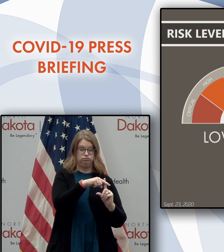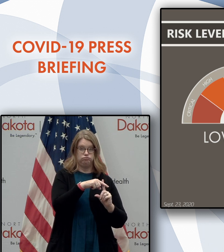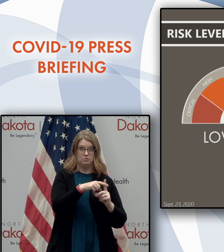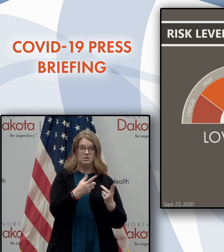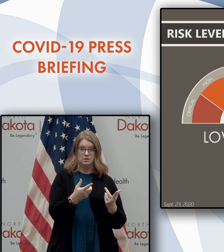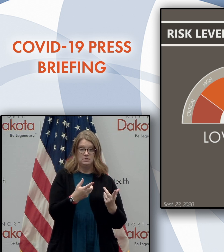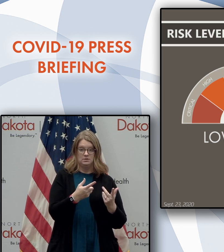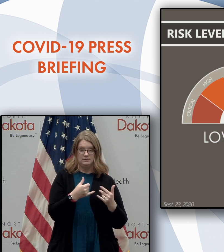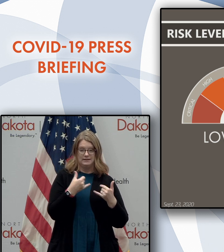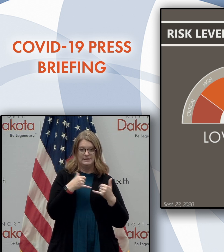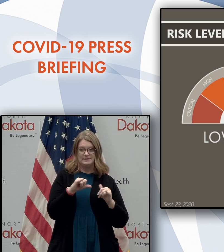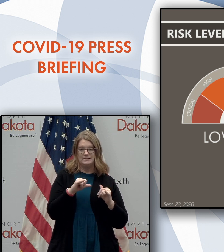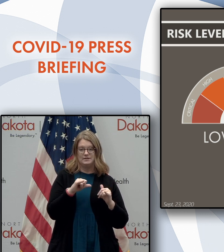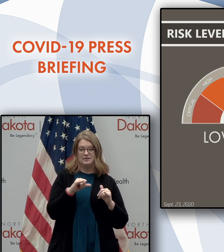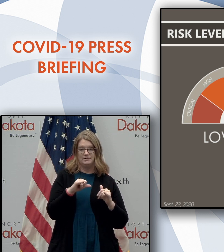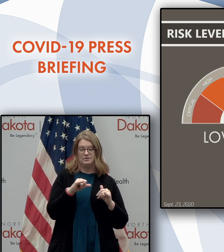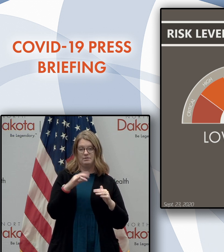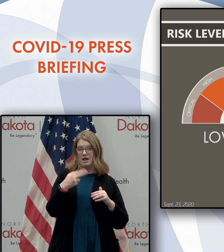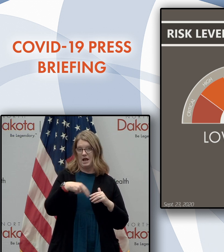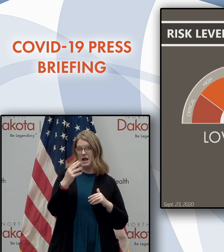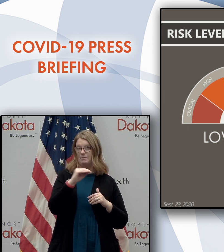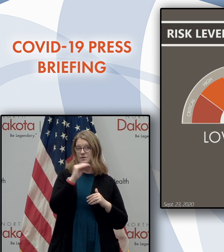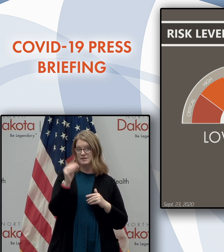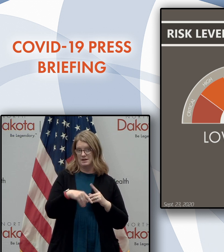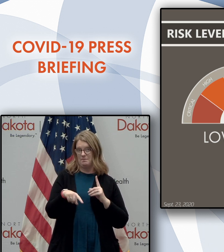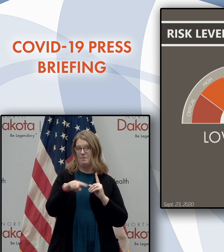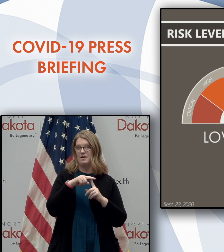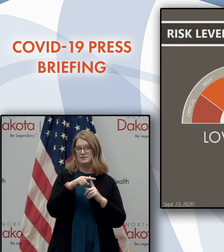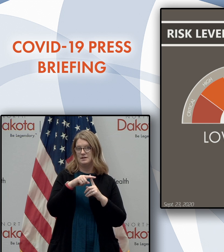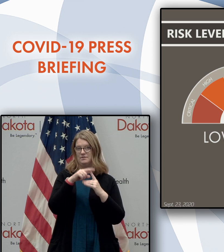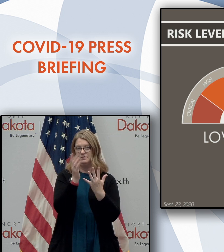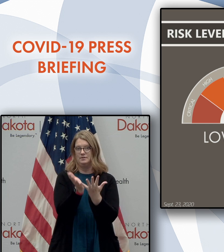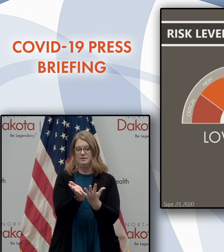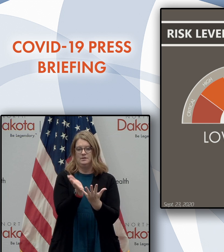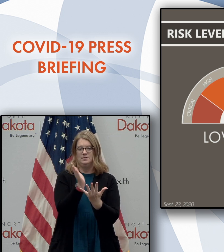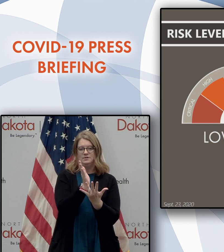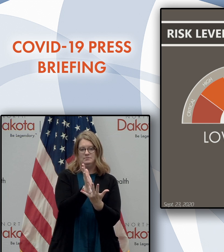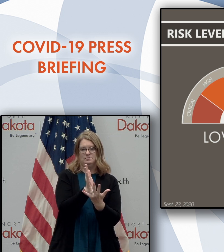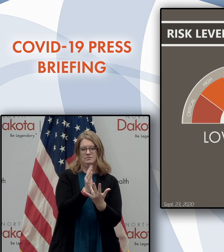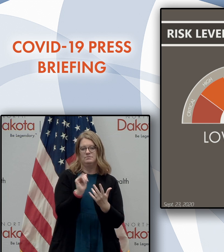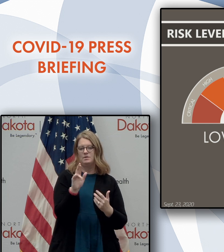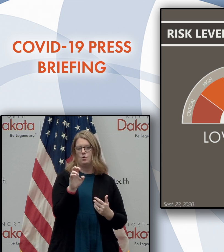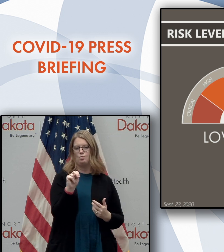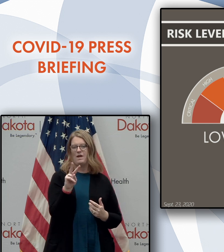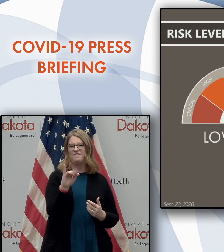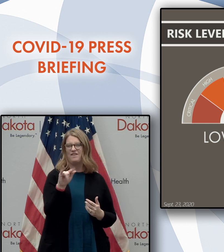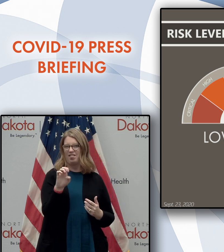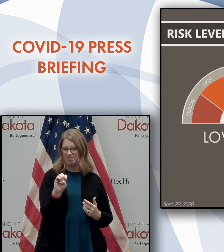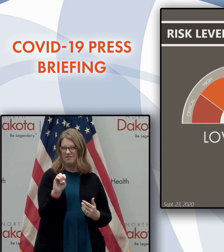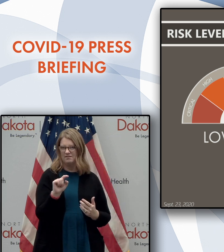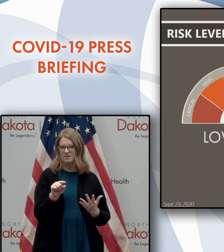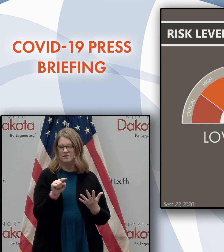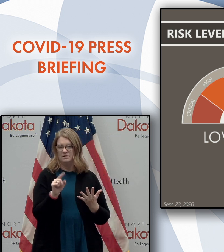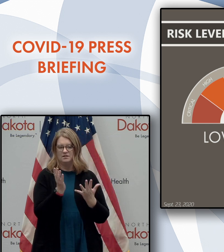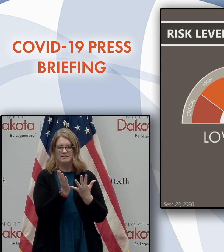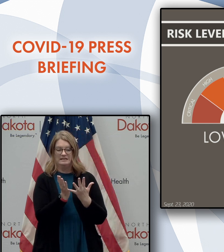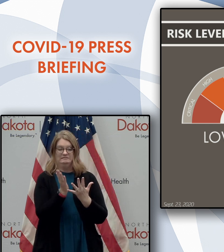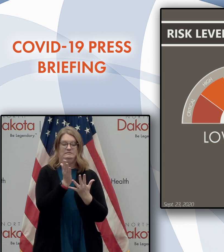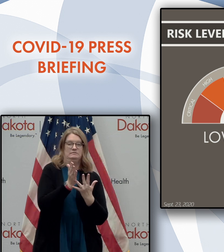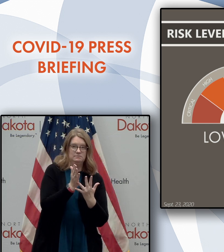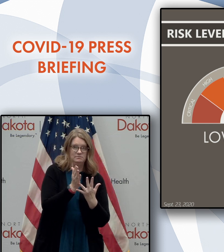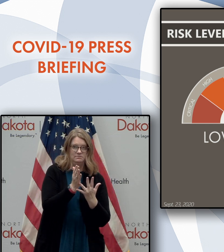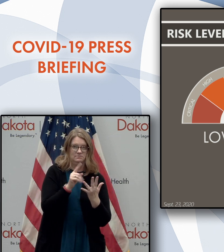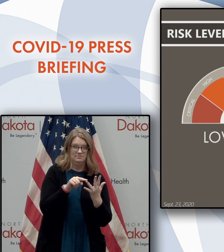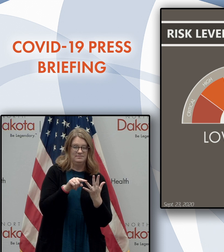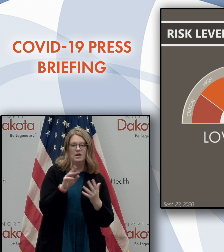positive, it can give you a high % positive rate. That's why we have the asterisk around Renville, because they jumped into the category of being one of the